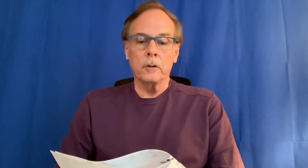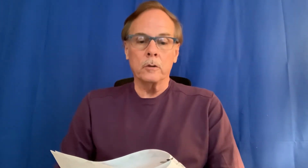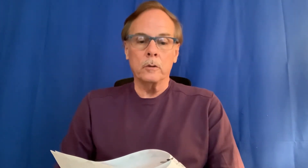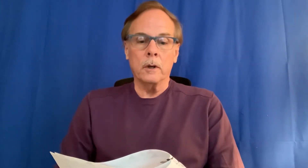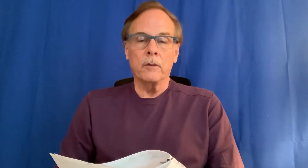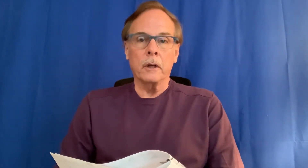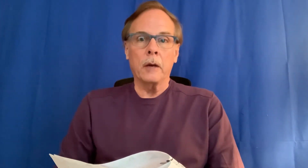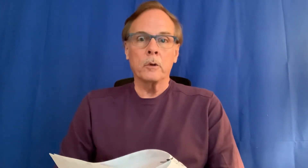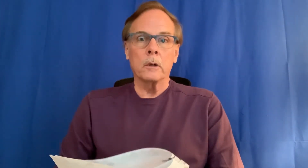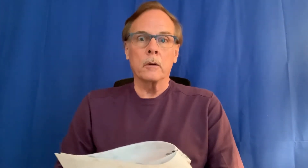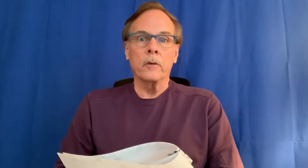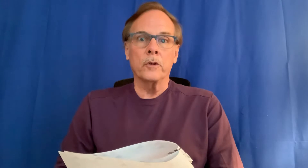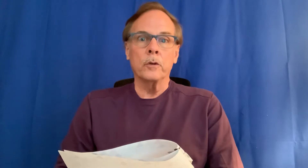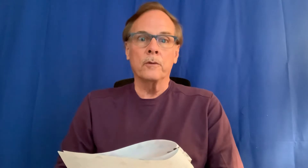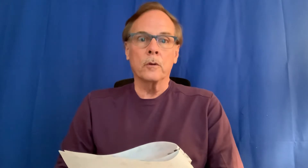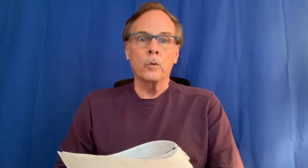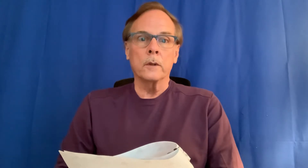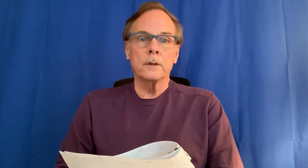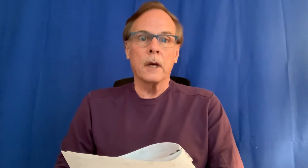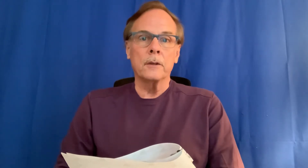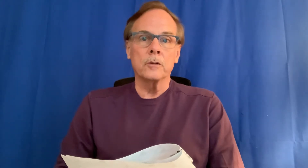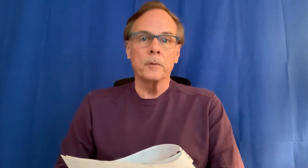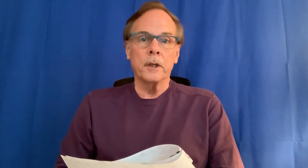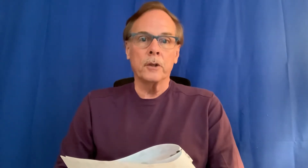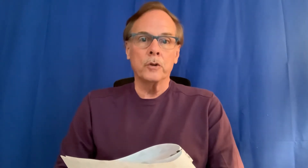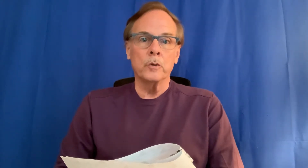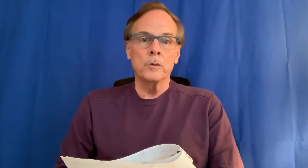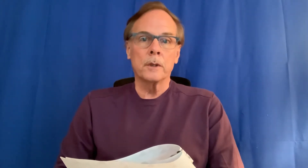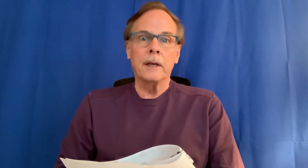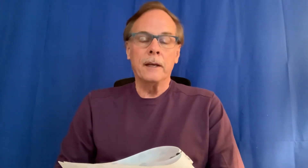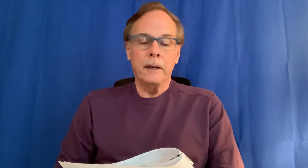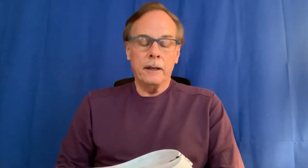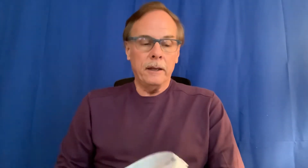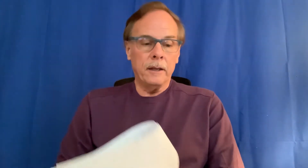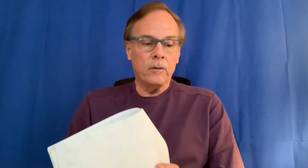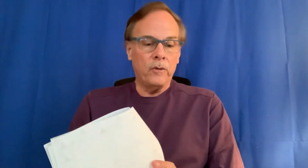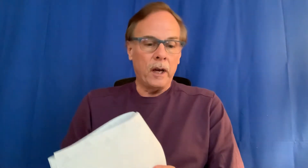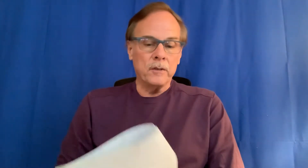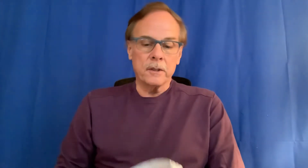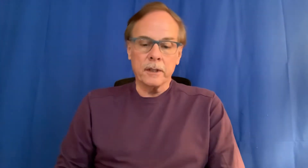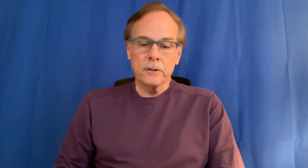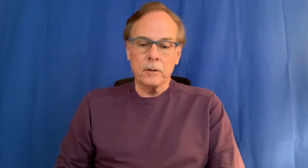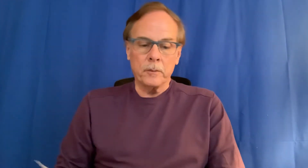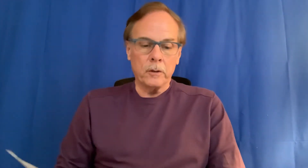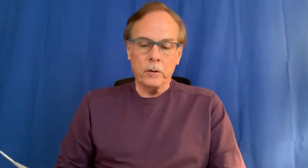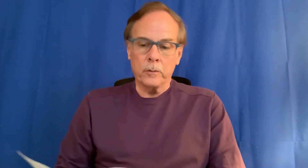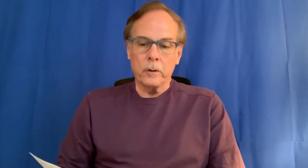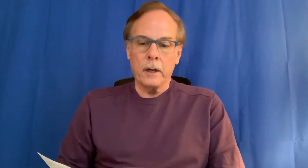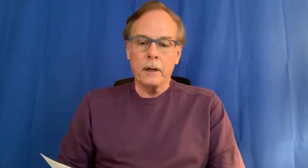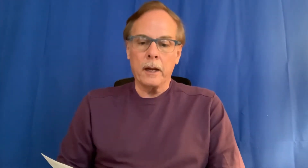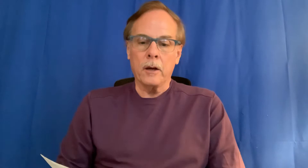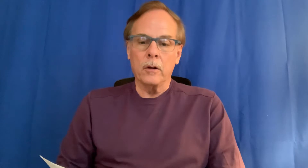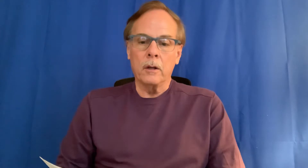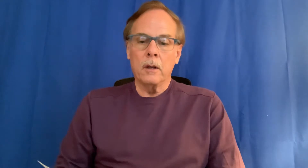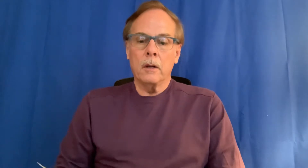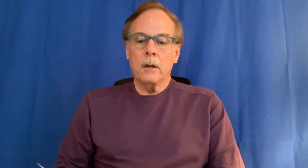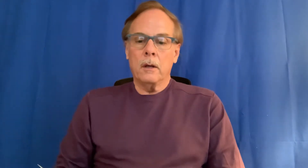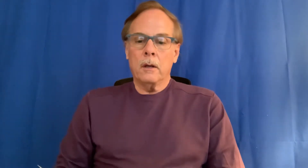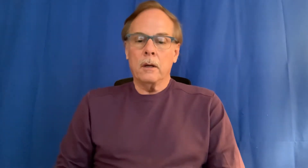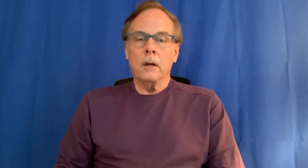include a vocabulary review for what signs are being used in 5-6. So let me go through that now.